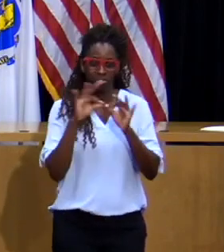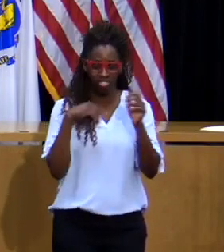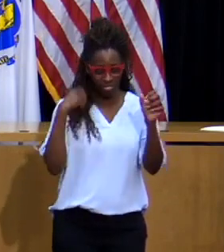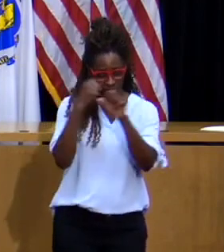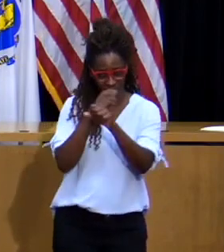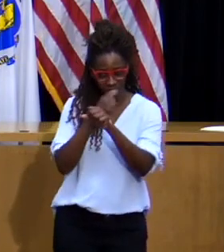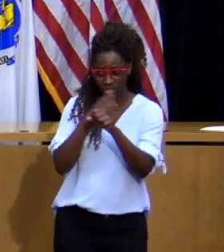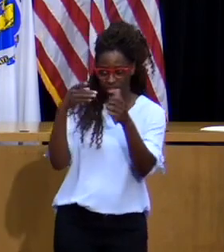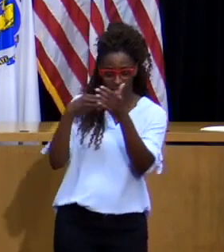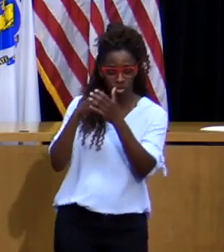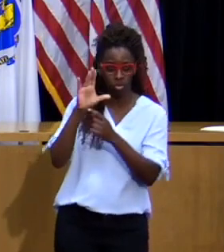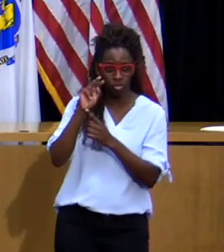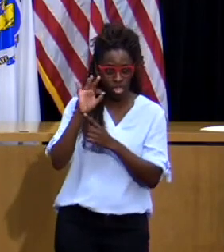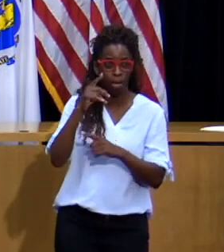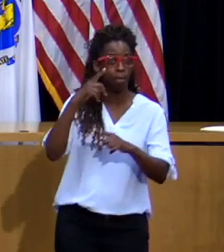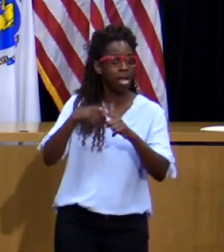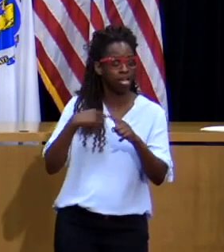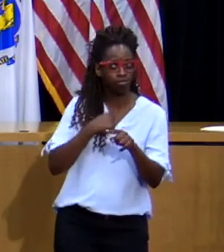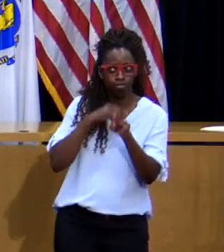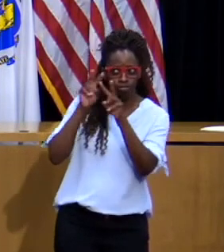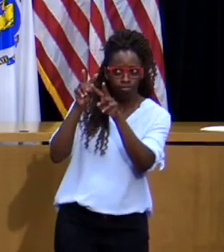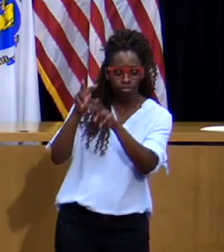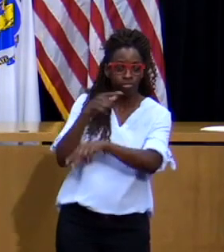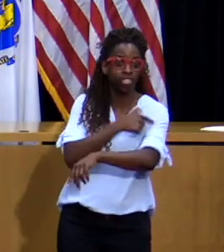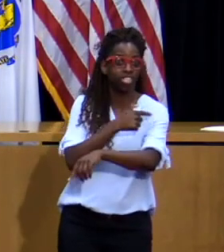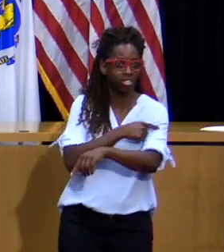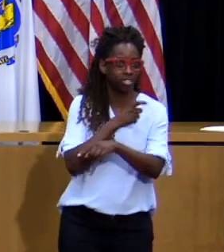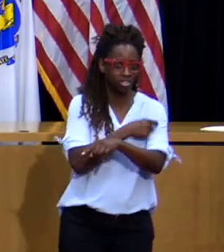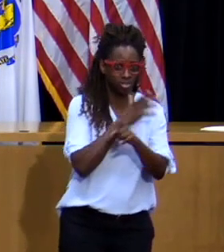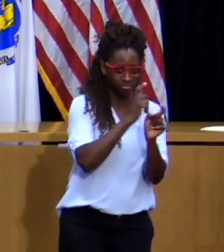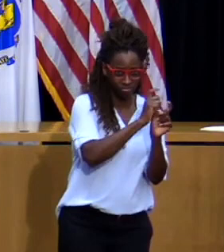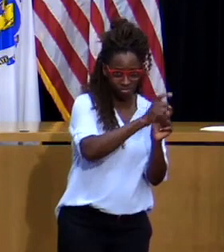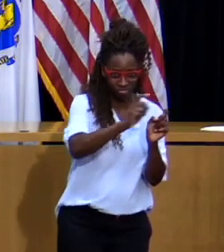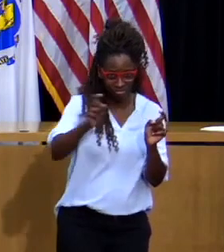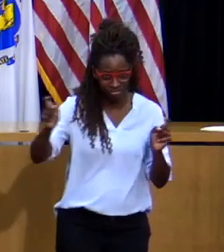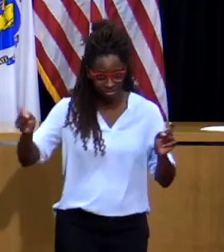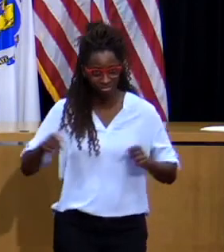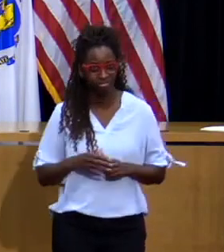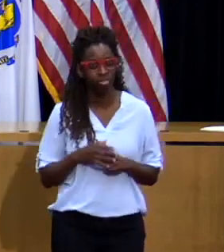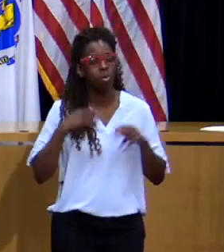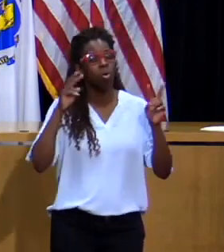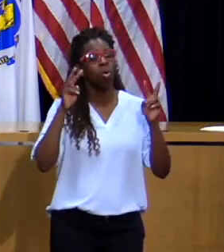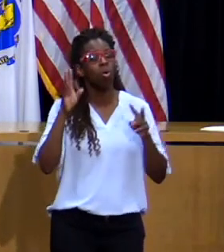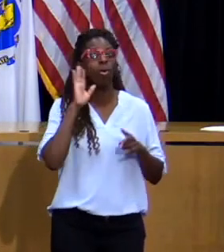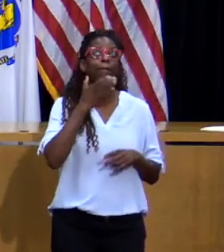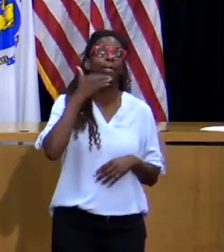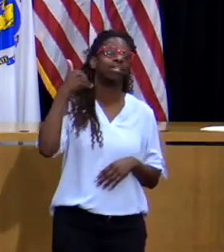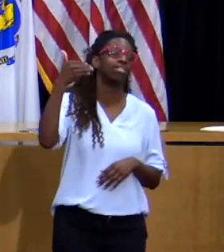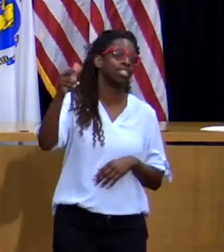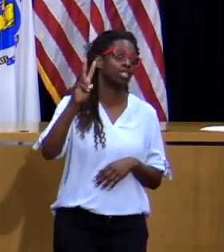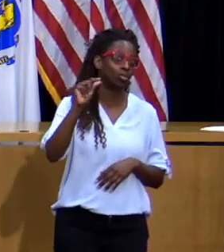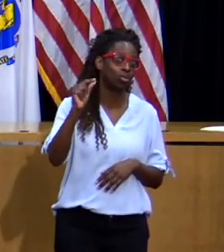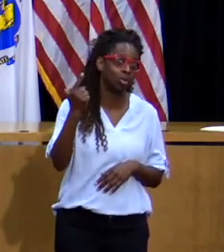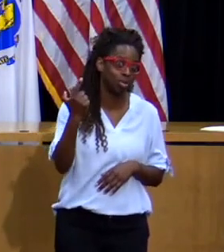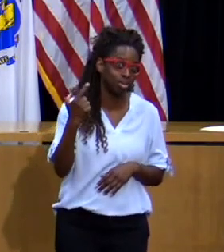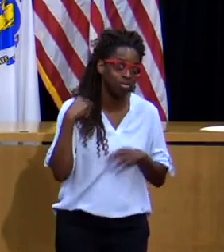vaccine, and to better days in 2021. With that, I look forward to hearing